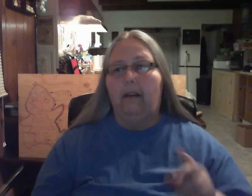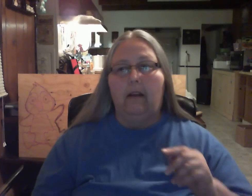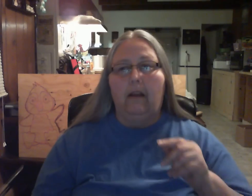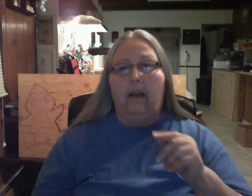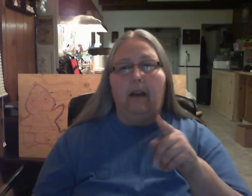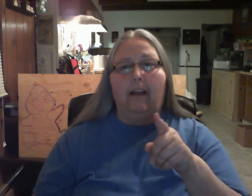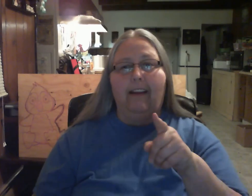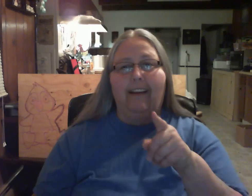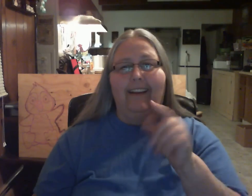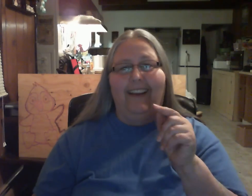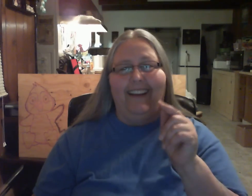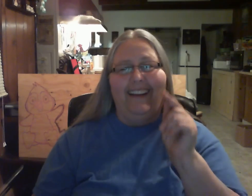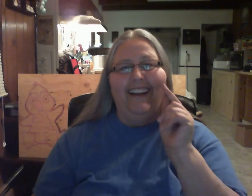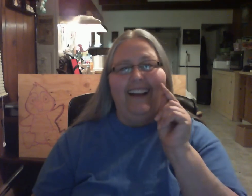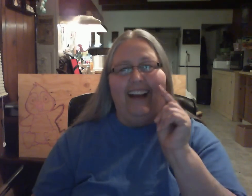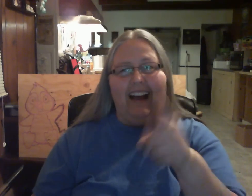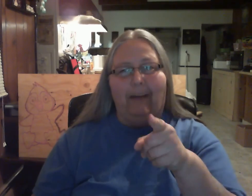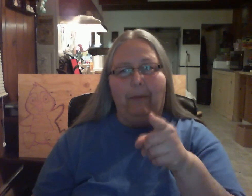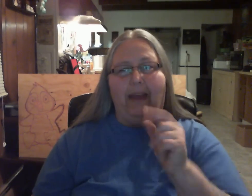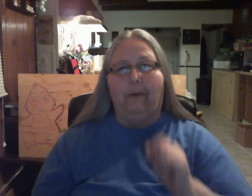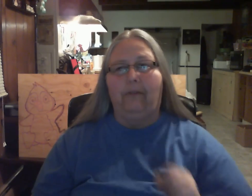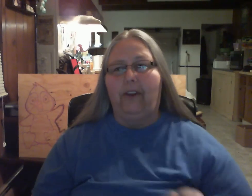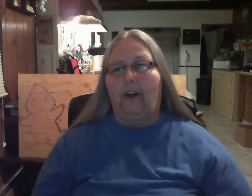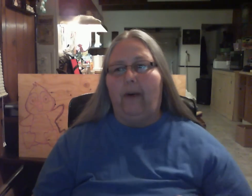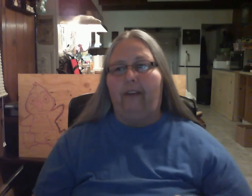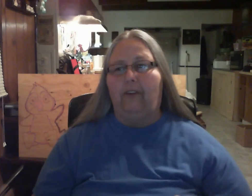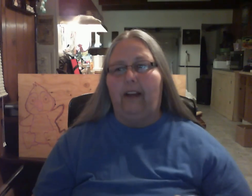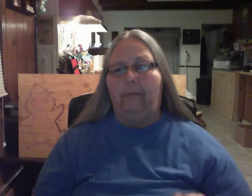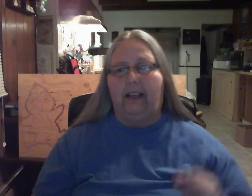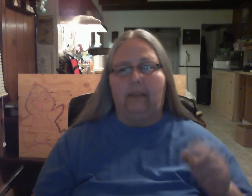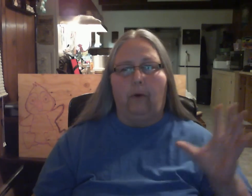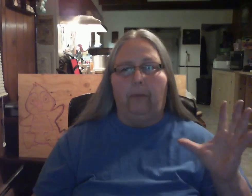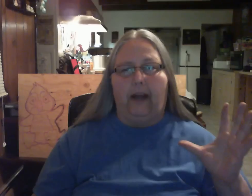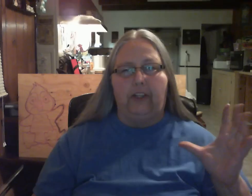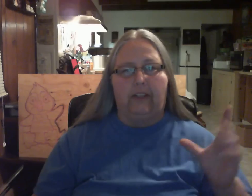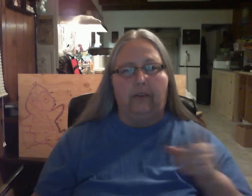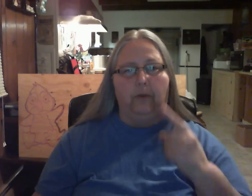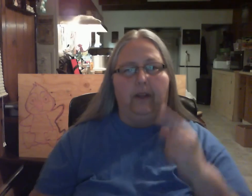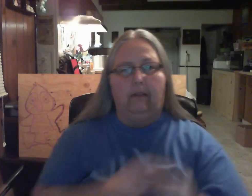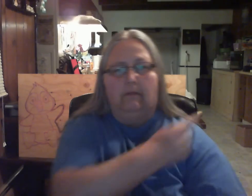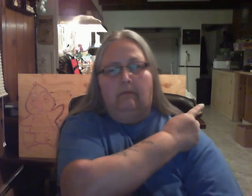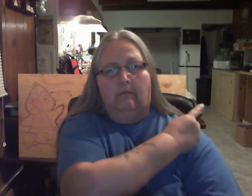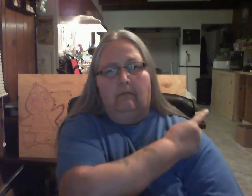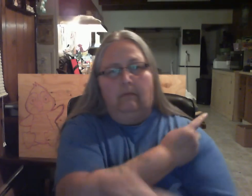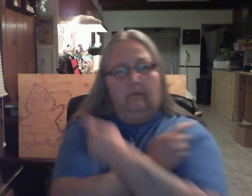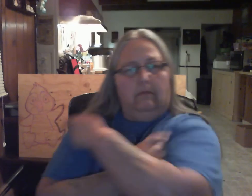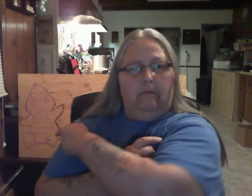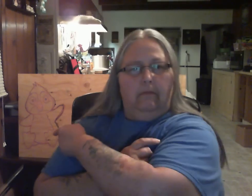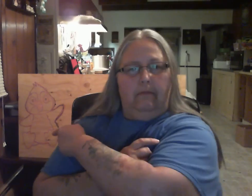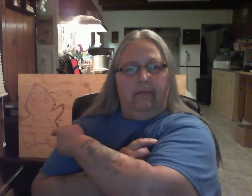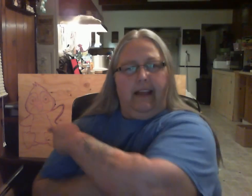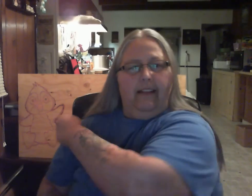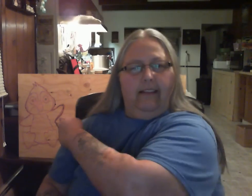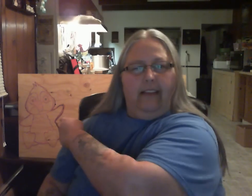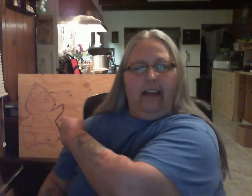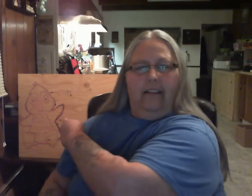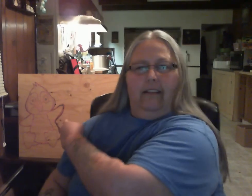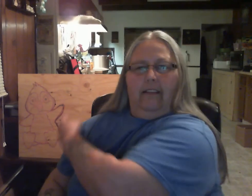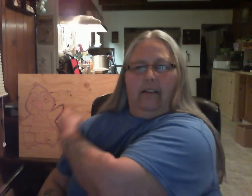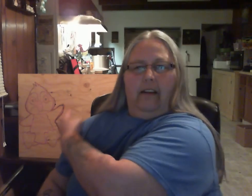and i'll be back with a video after i make some more projects including that that little guy